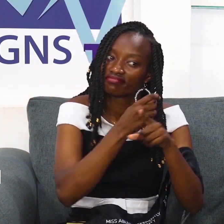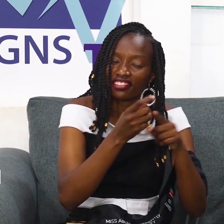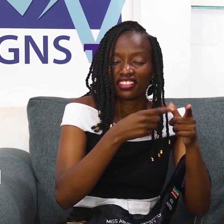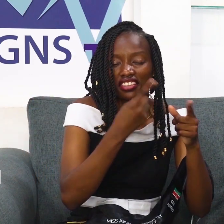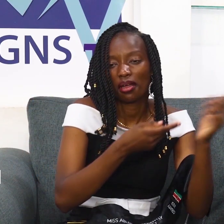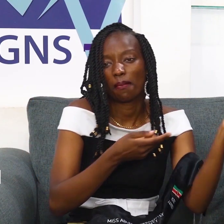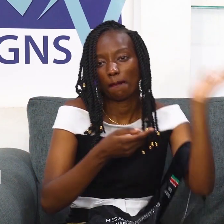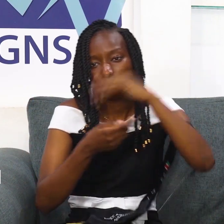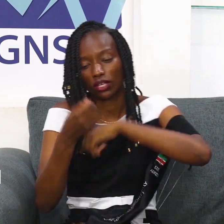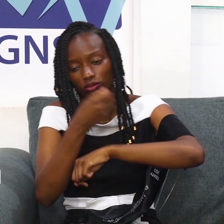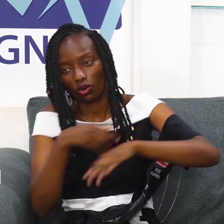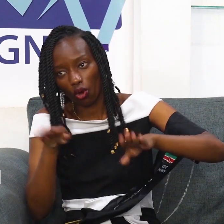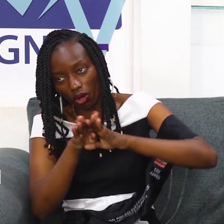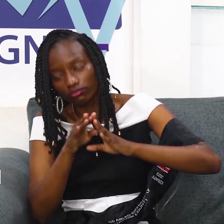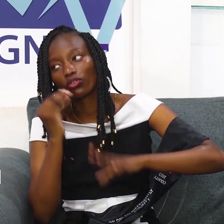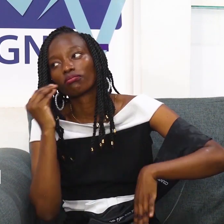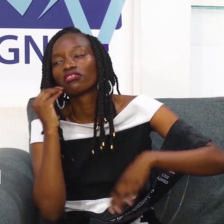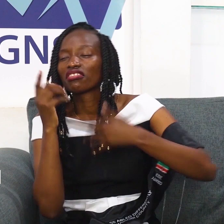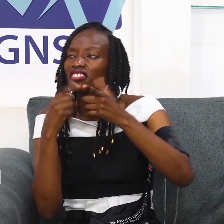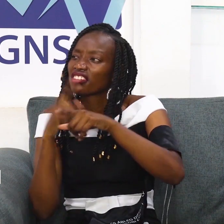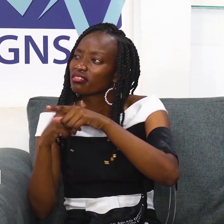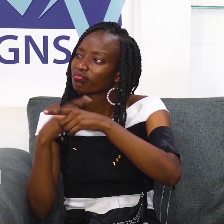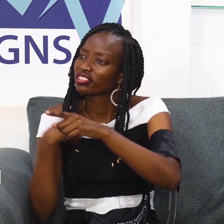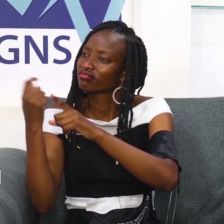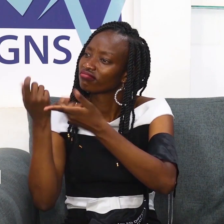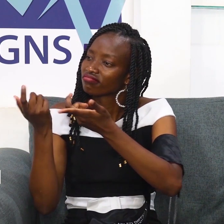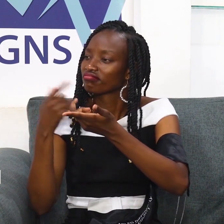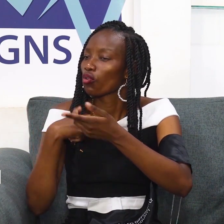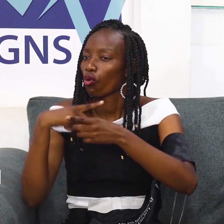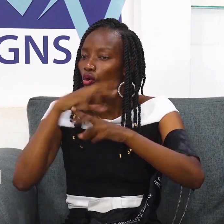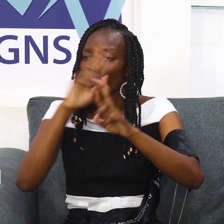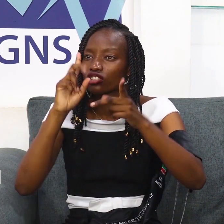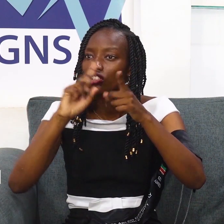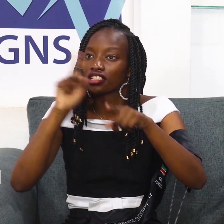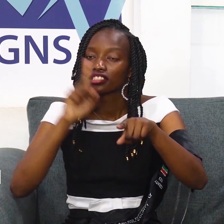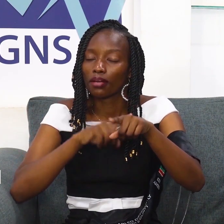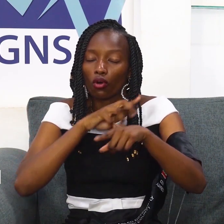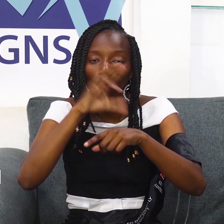was really focusing on dancing. So when we closed school and I went back home,